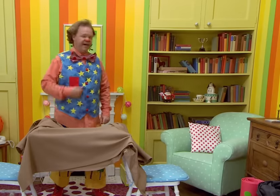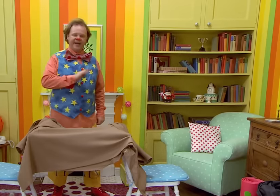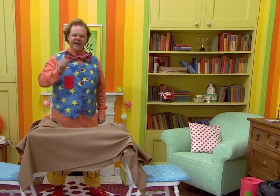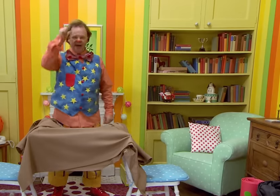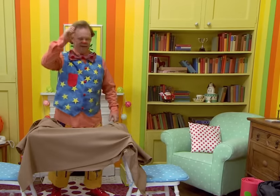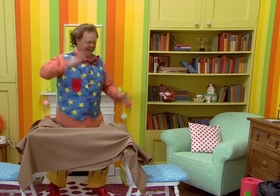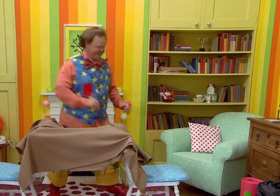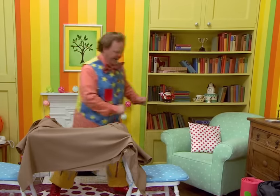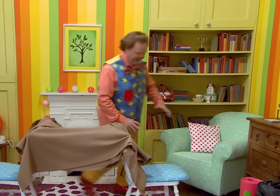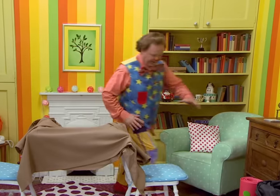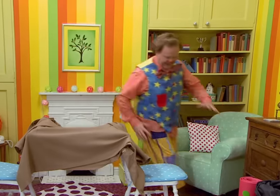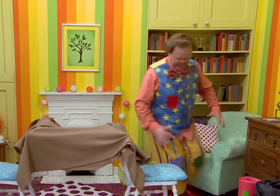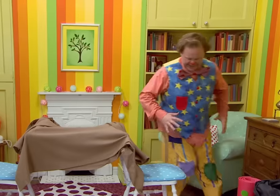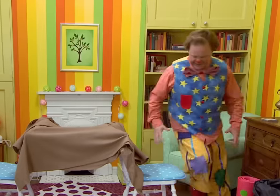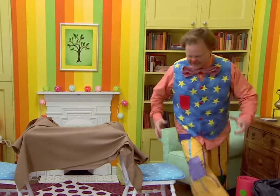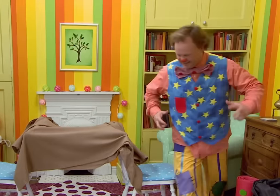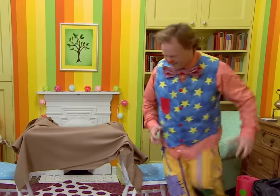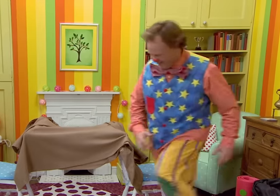I don't know. Let's try it, shall we?